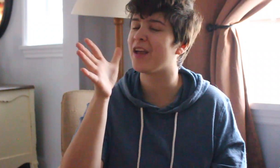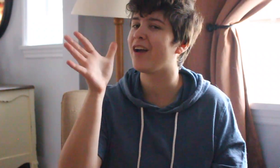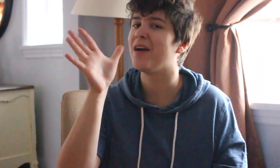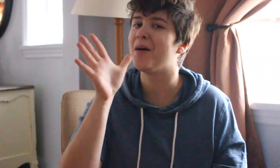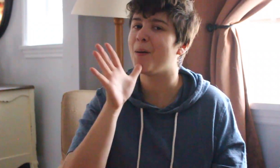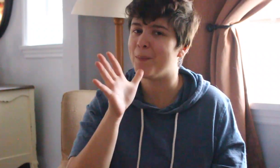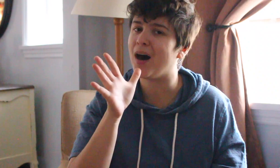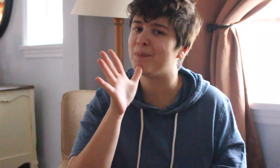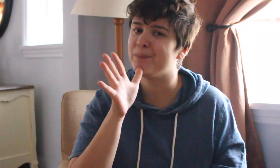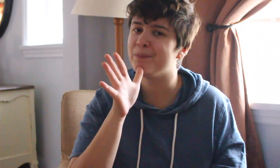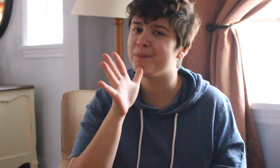Mom.